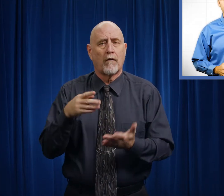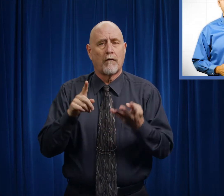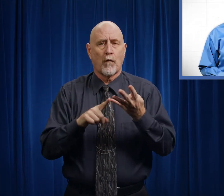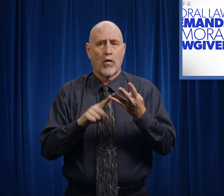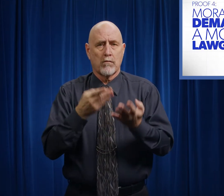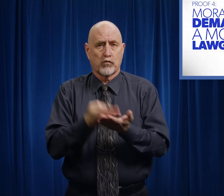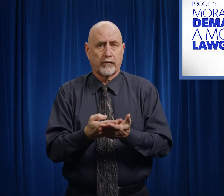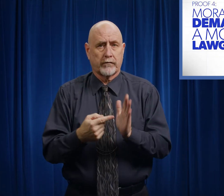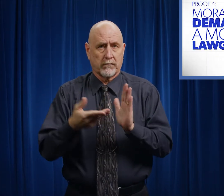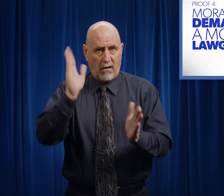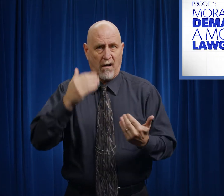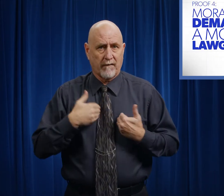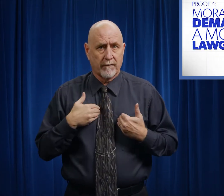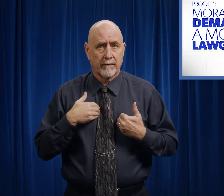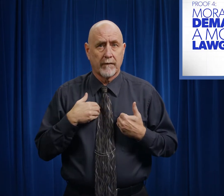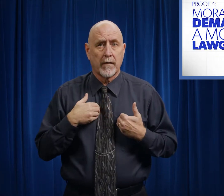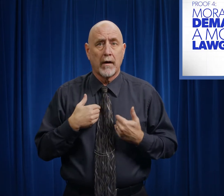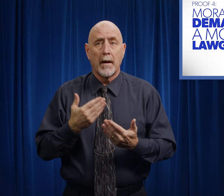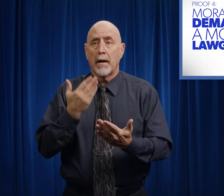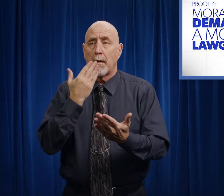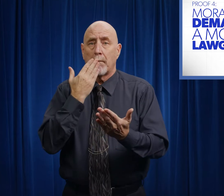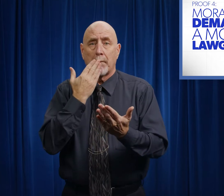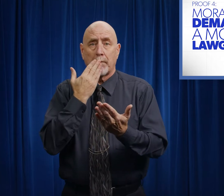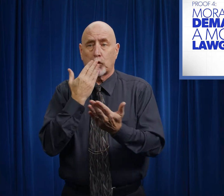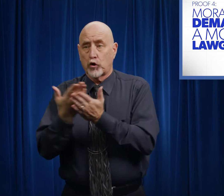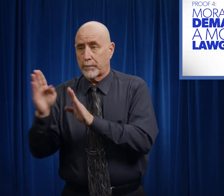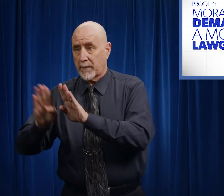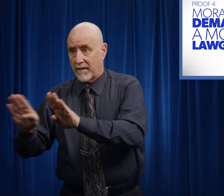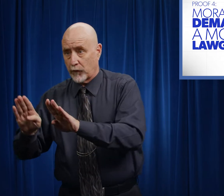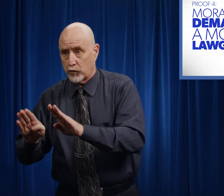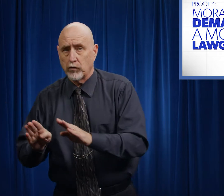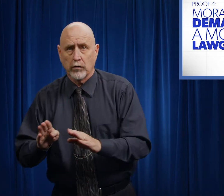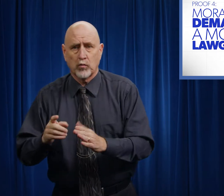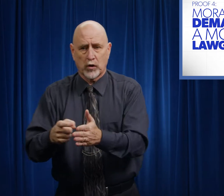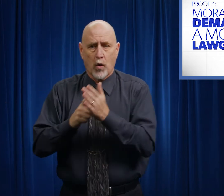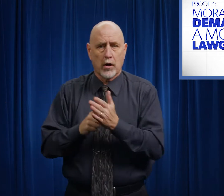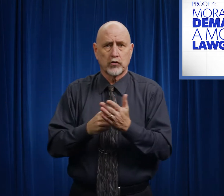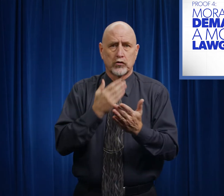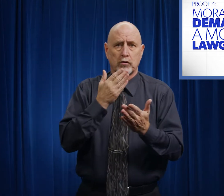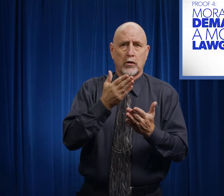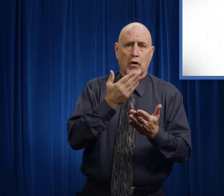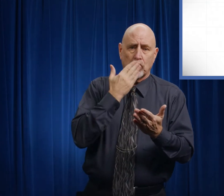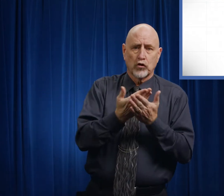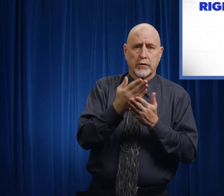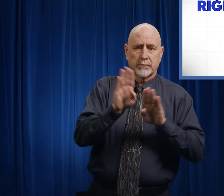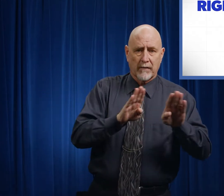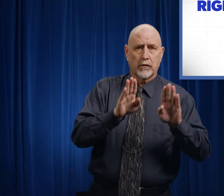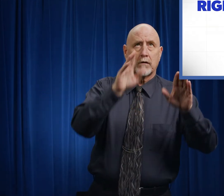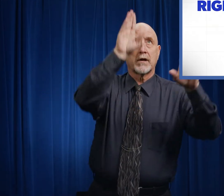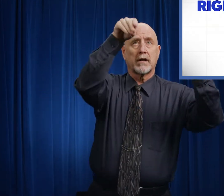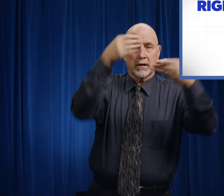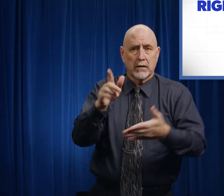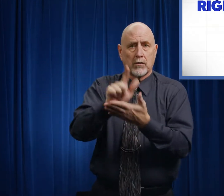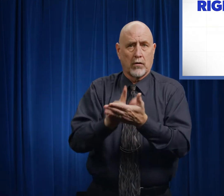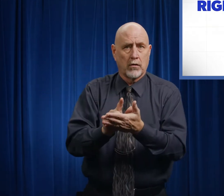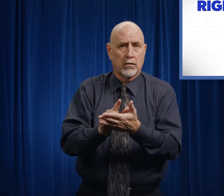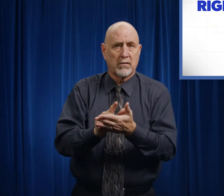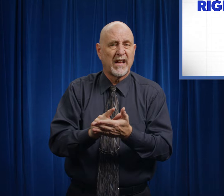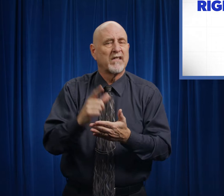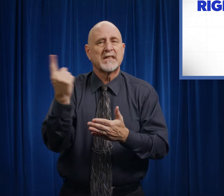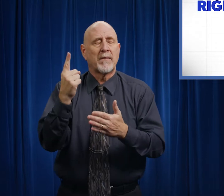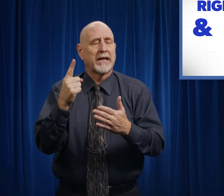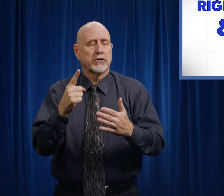4. Moral law demands a moral law giver. If some things are objectively morally